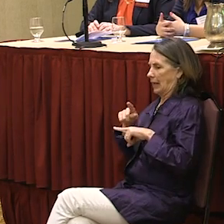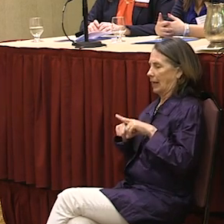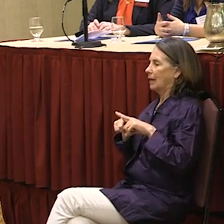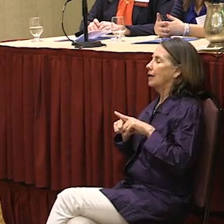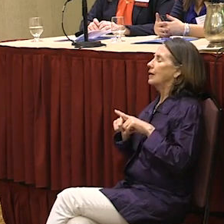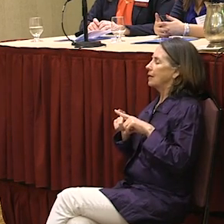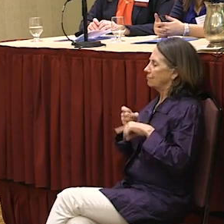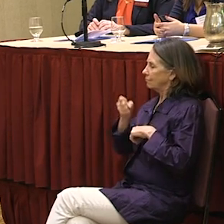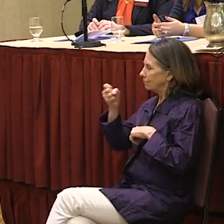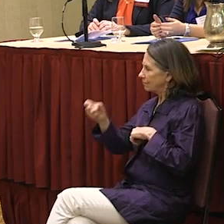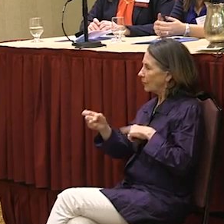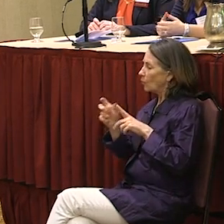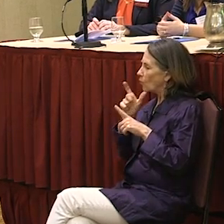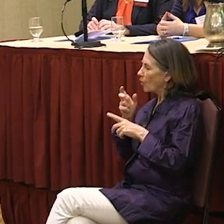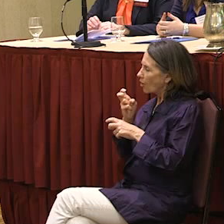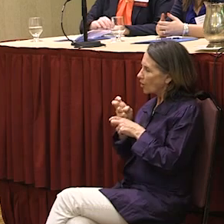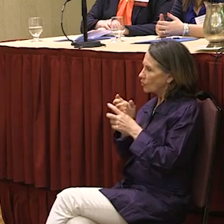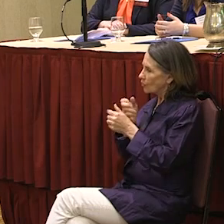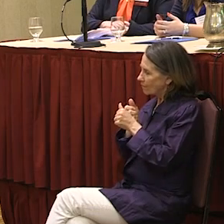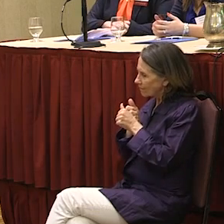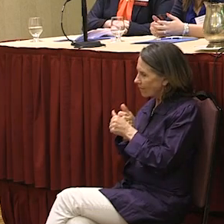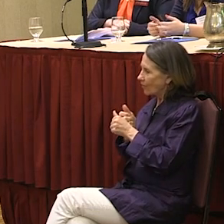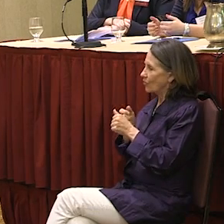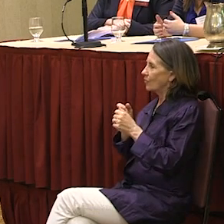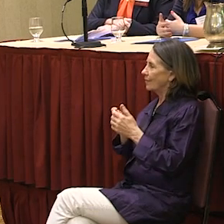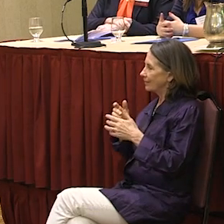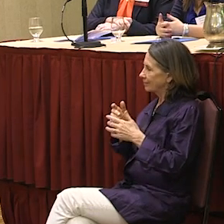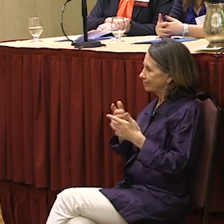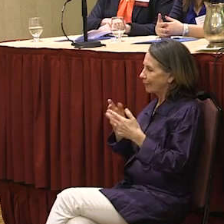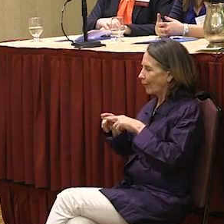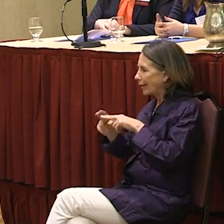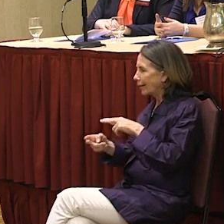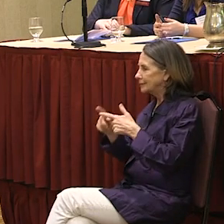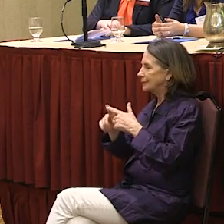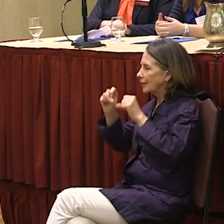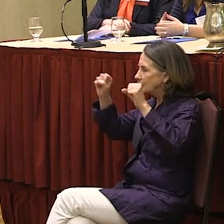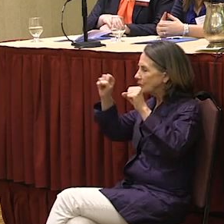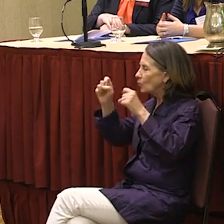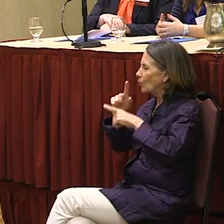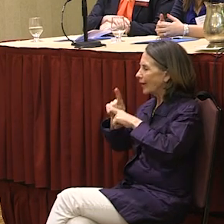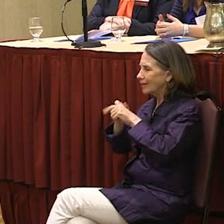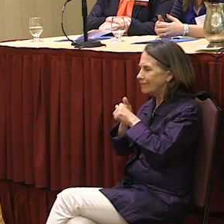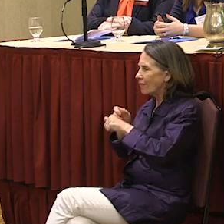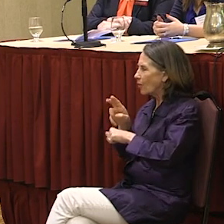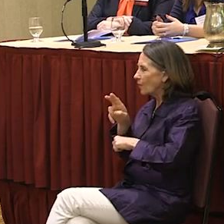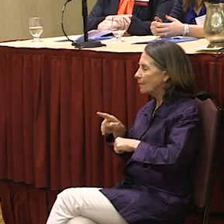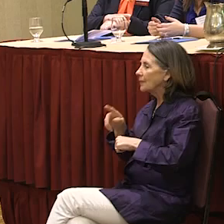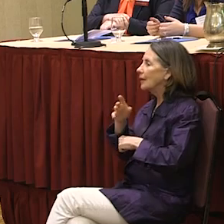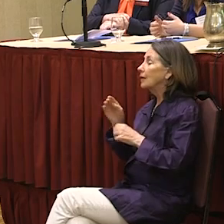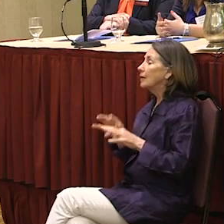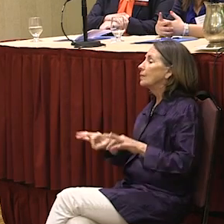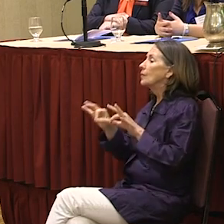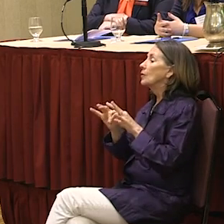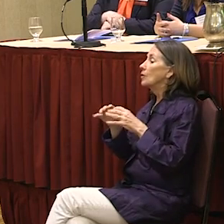Refer patients who have trouble following through with the recommended lifestyle changes like weight loss and exercise. But something very important is